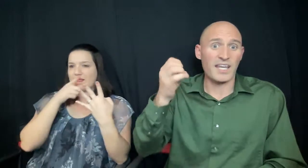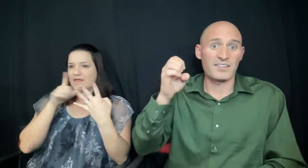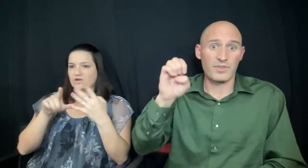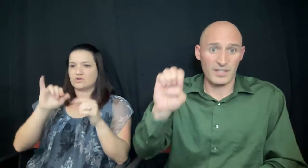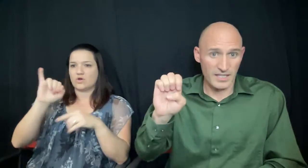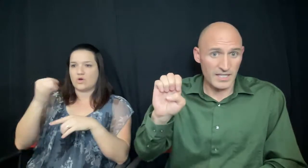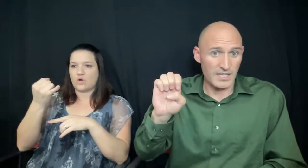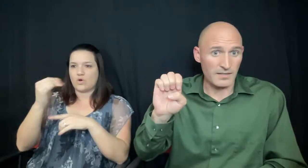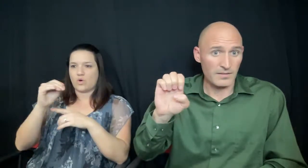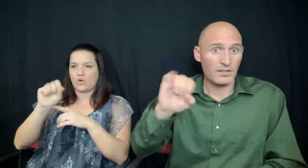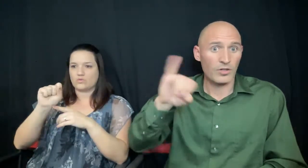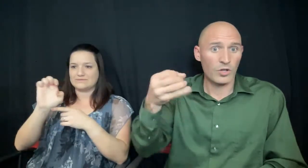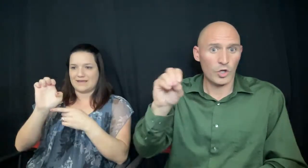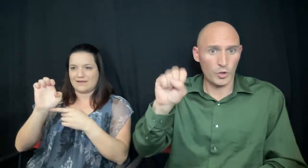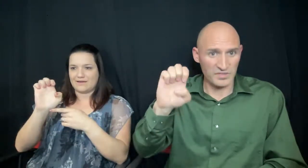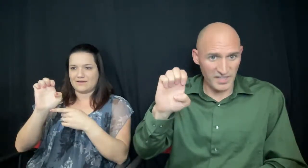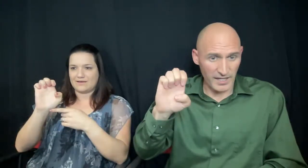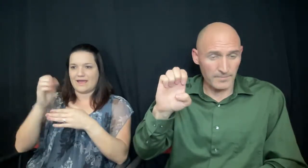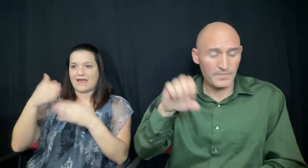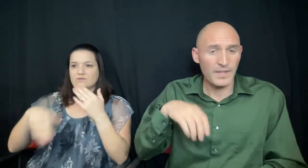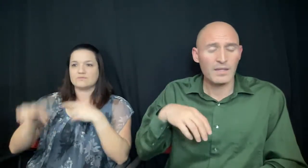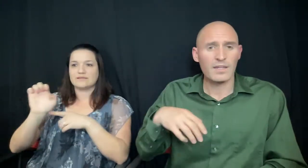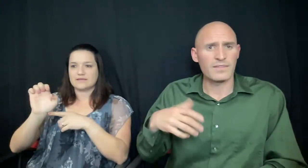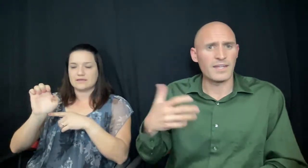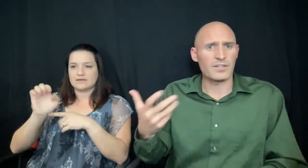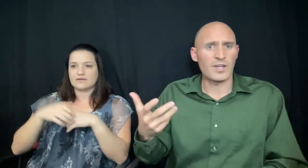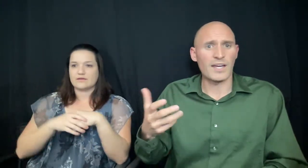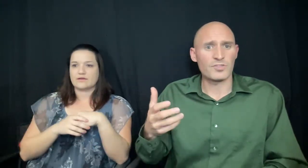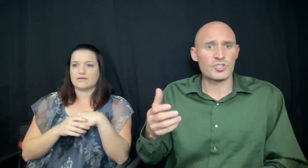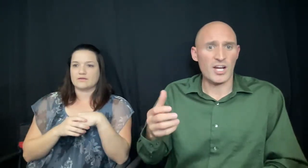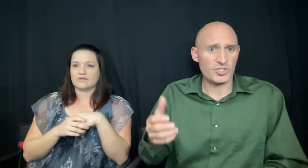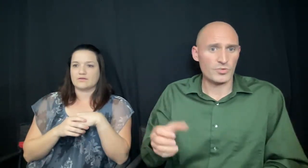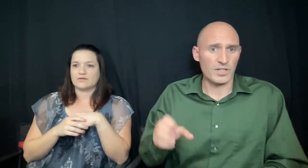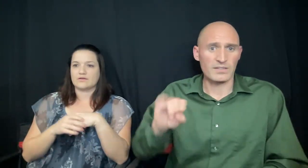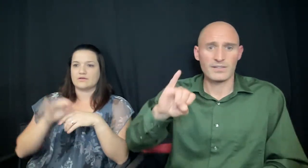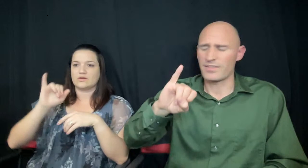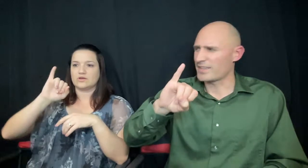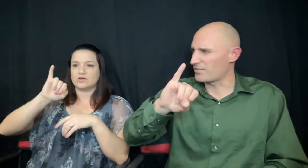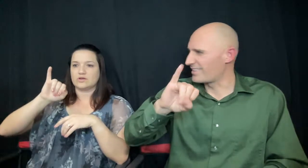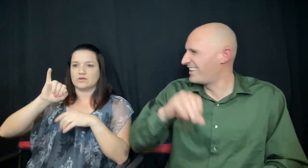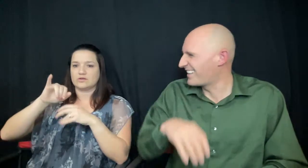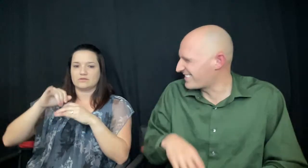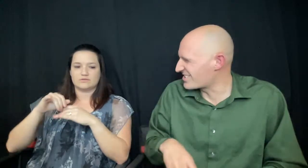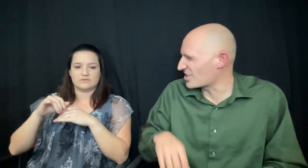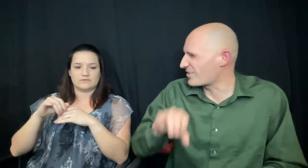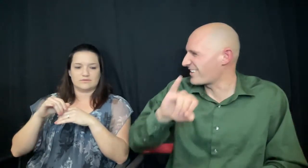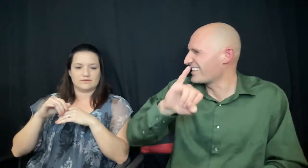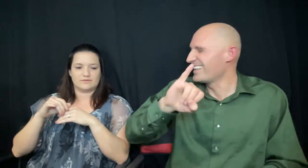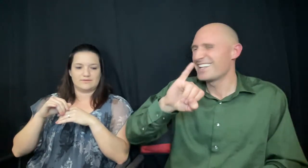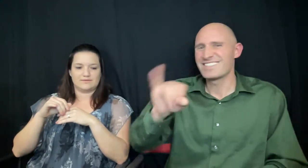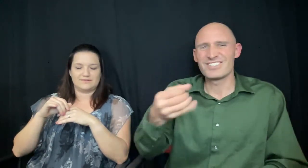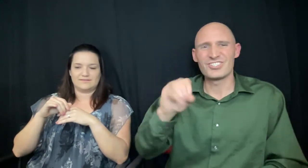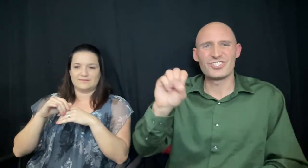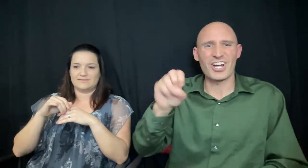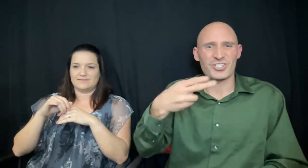ends with an E, Jose. And then you have Joshua. I think I said Joshua, right?